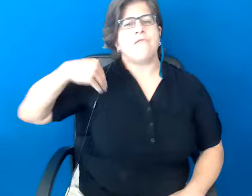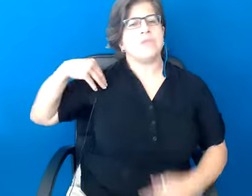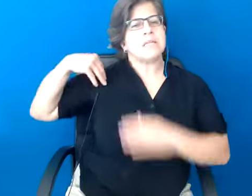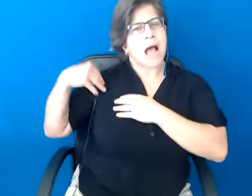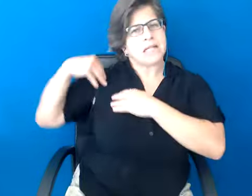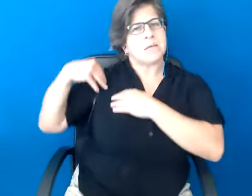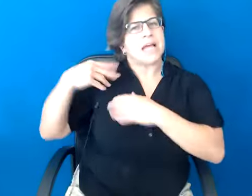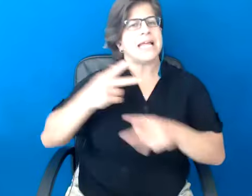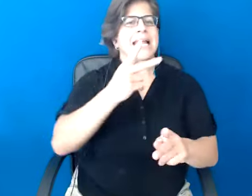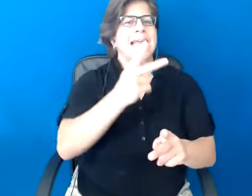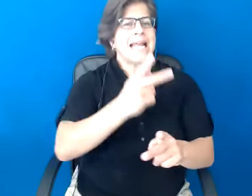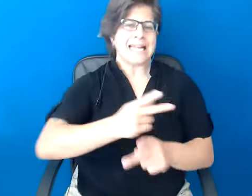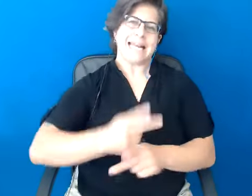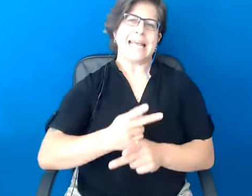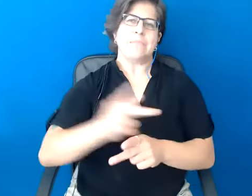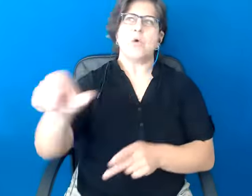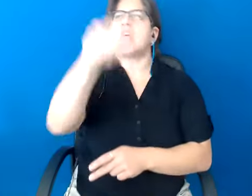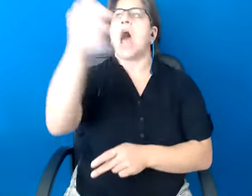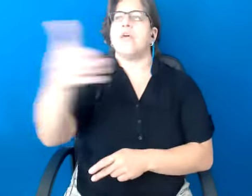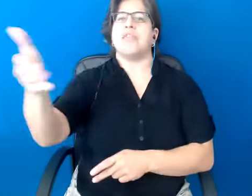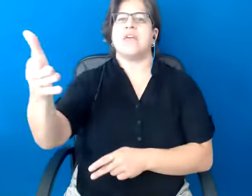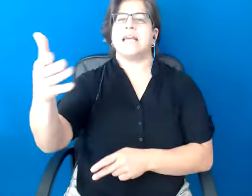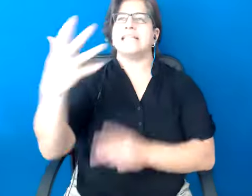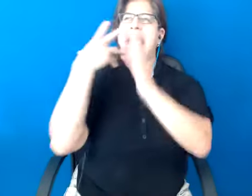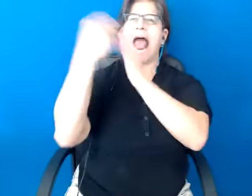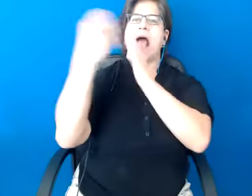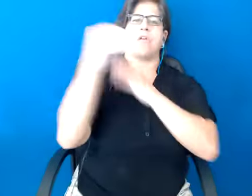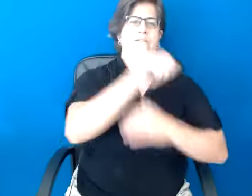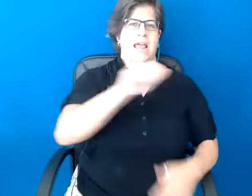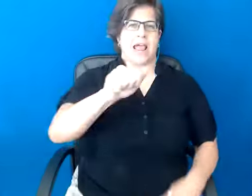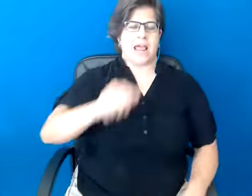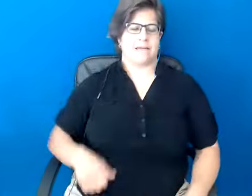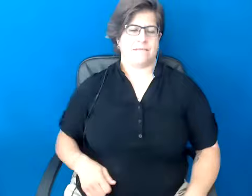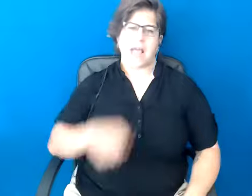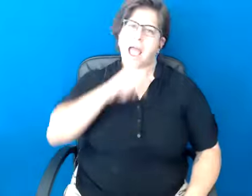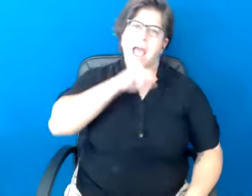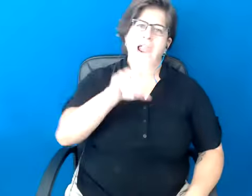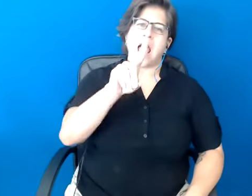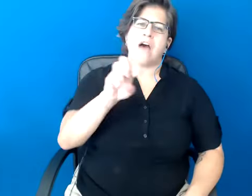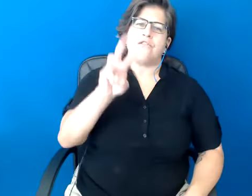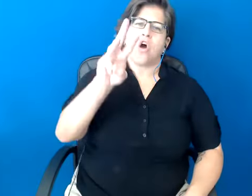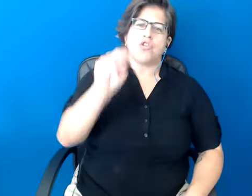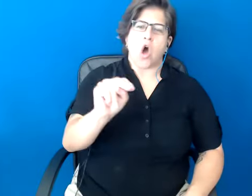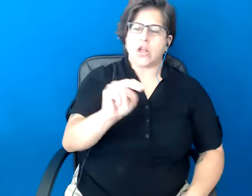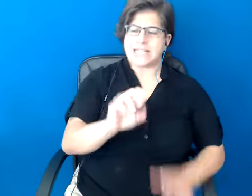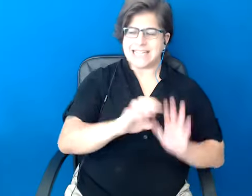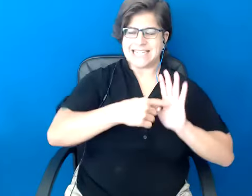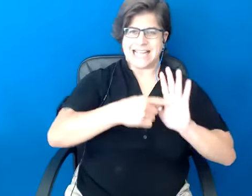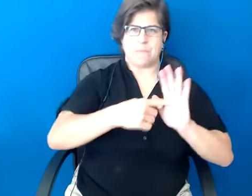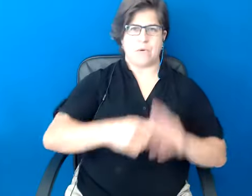topics. It means that I have the responsibility to keep things out of Alcoholics Anonymous. I love